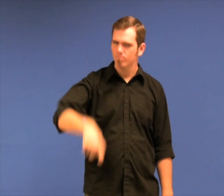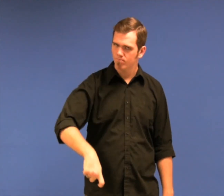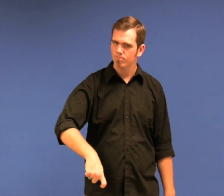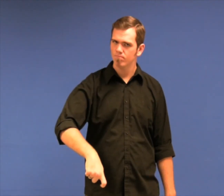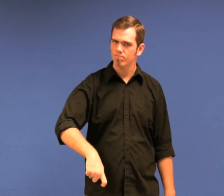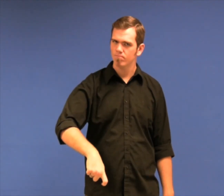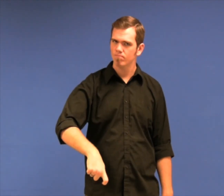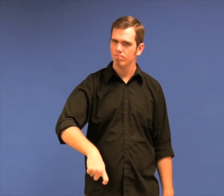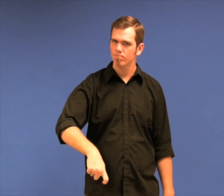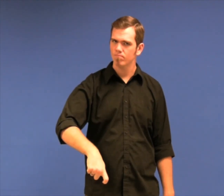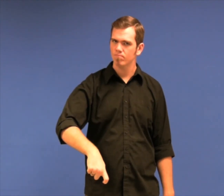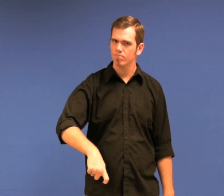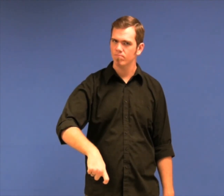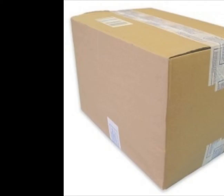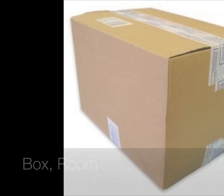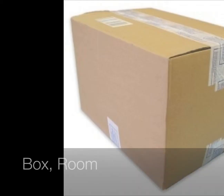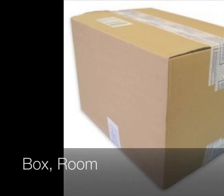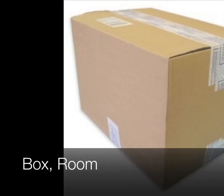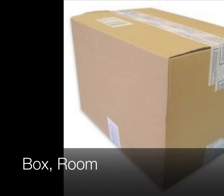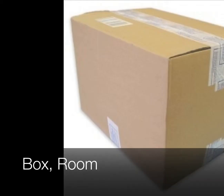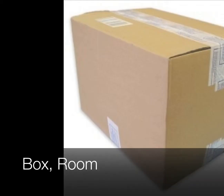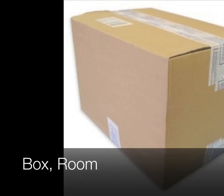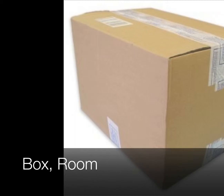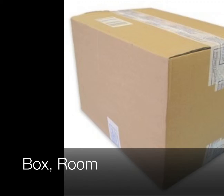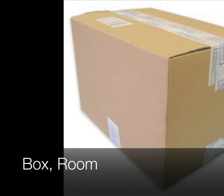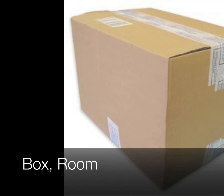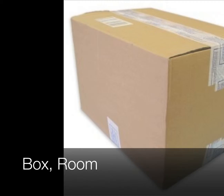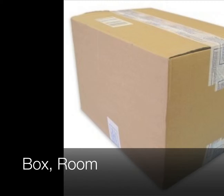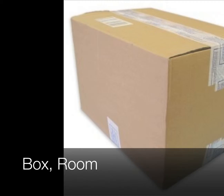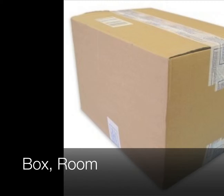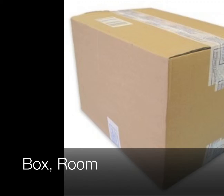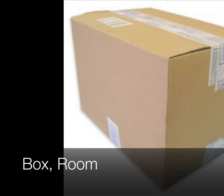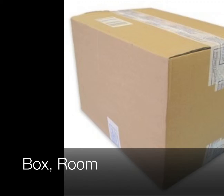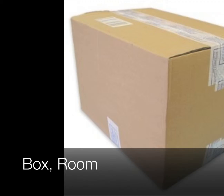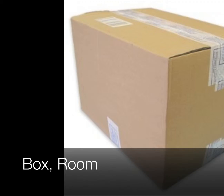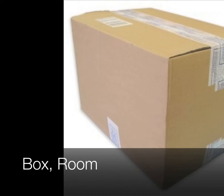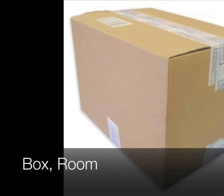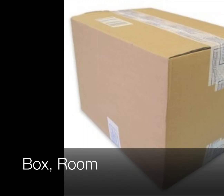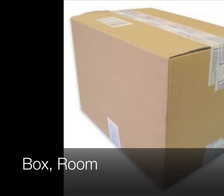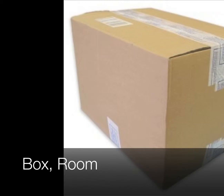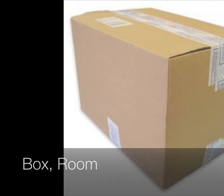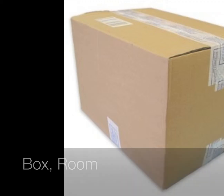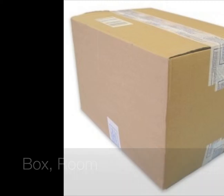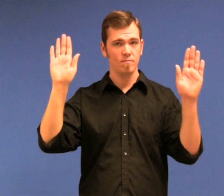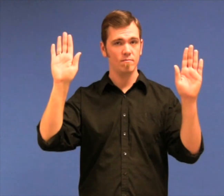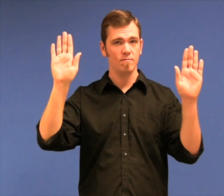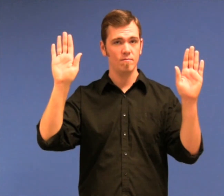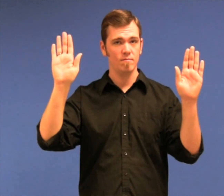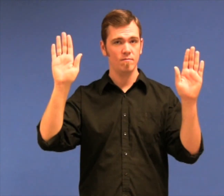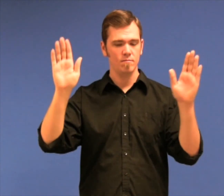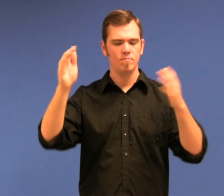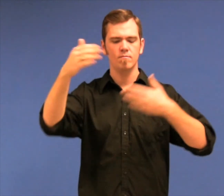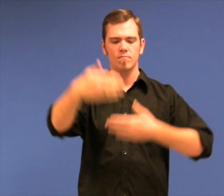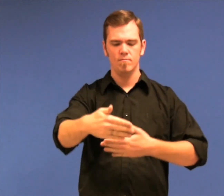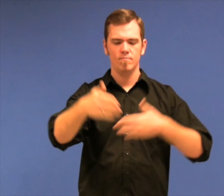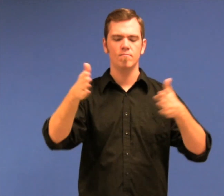Must. Similar signs, but just it changes how big you sign them. Now we have the sign for box, or also the sign for room. It can be either one,